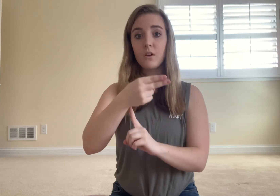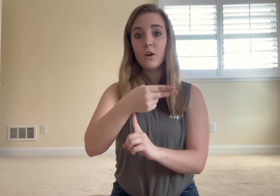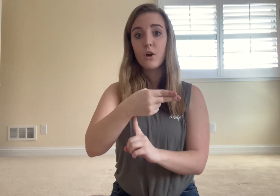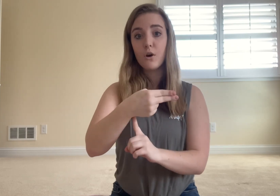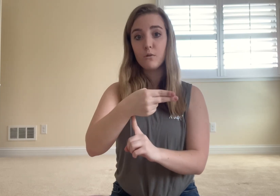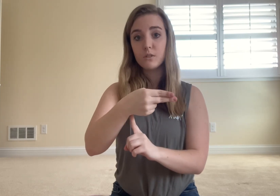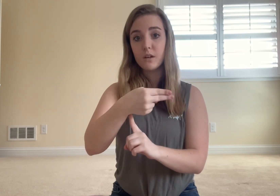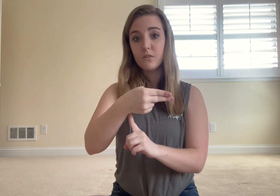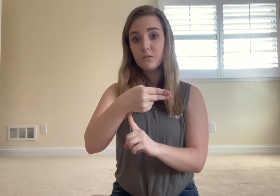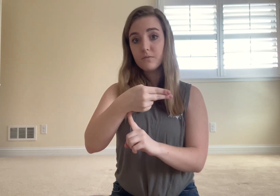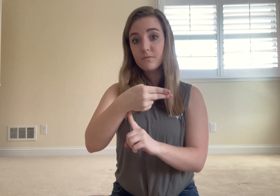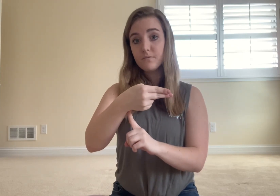hotel,